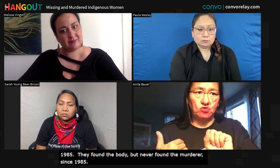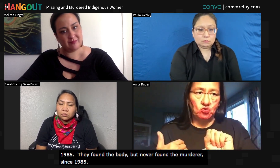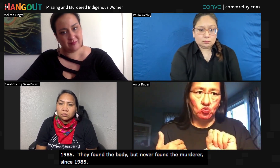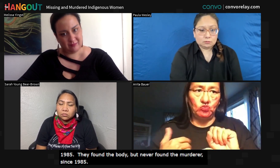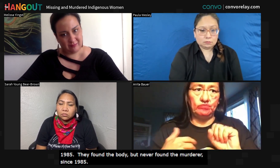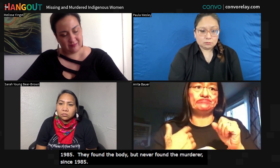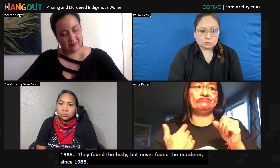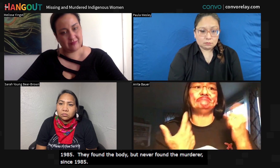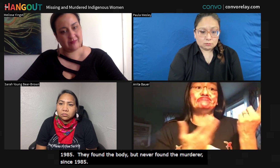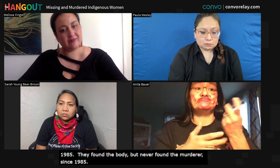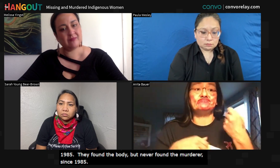27 years old.